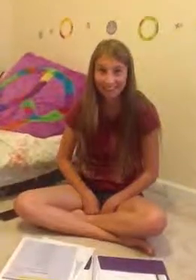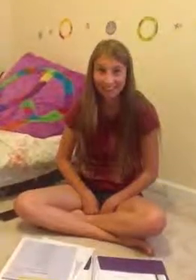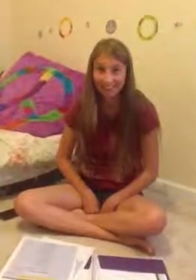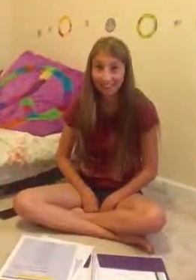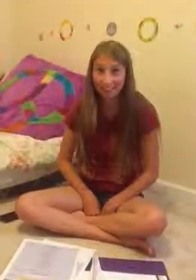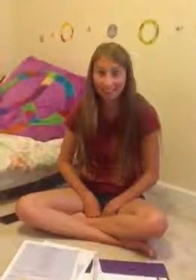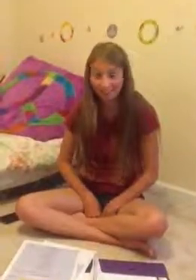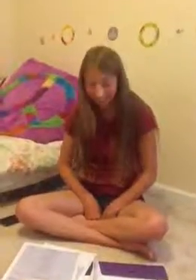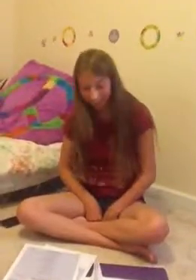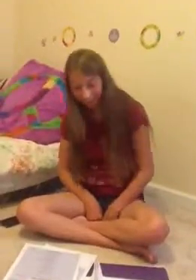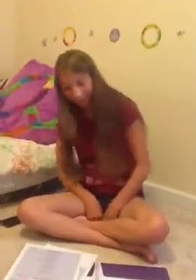Okay.